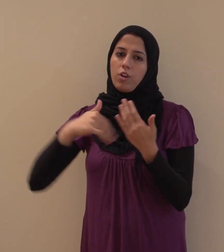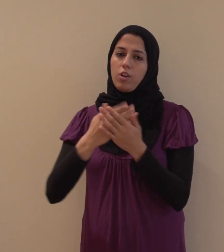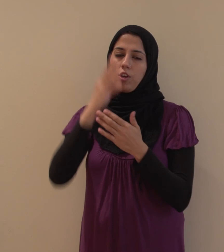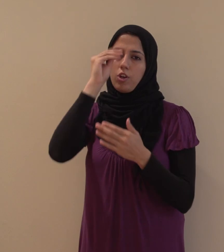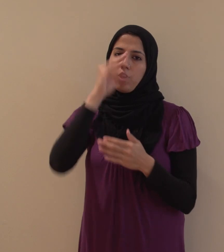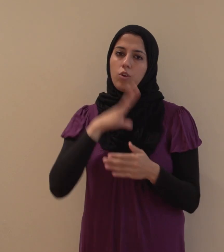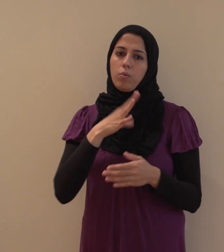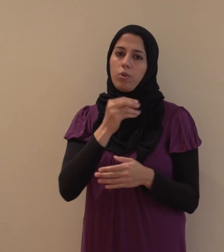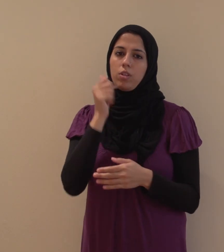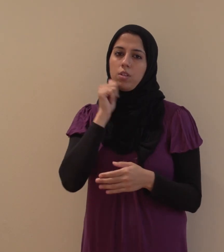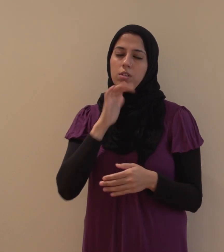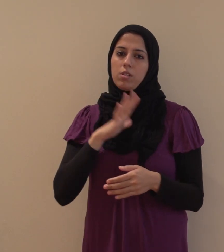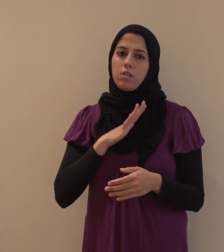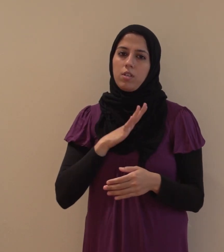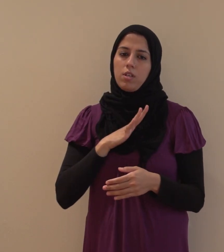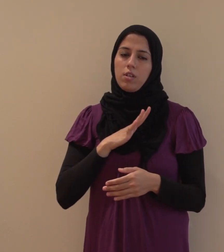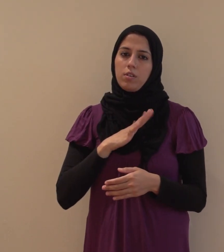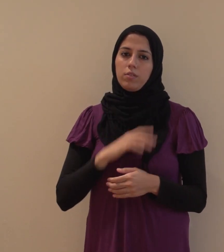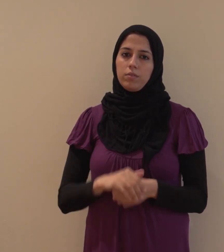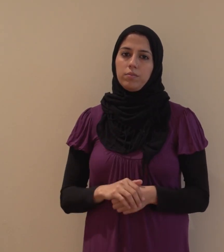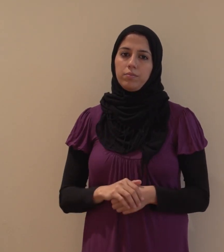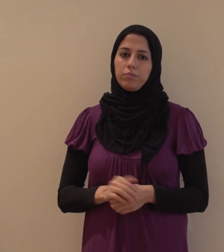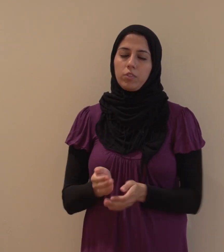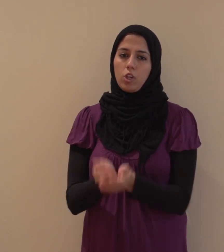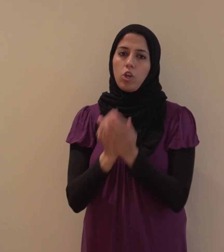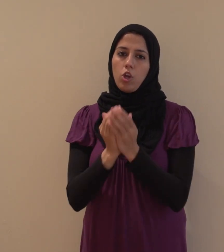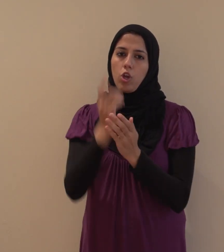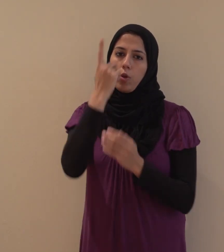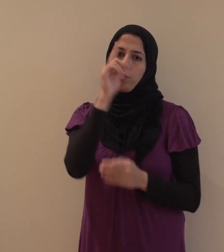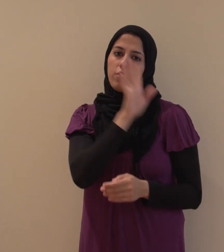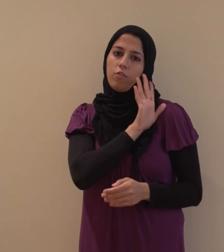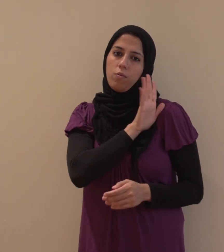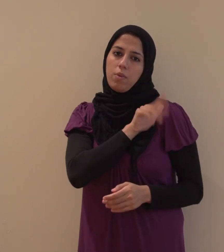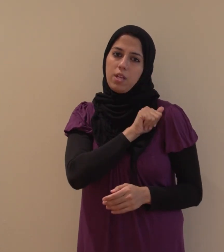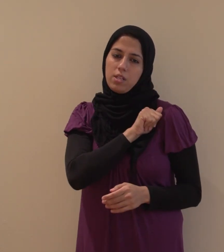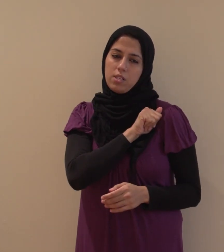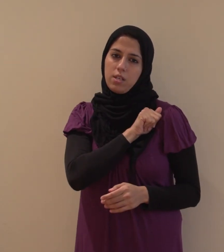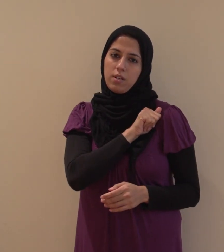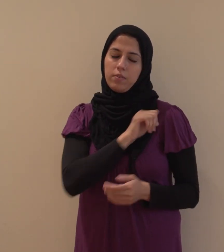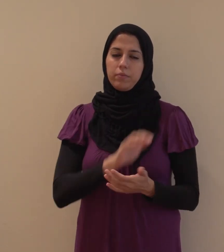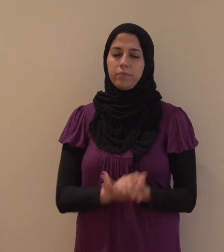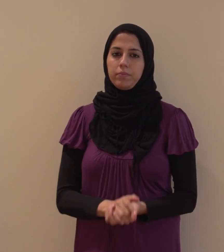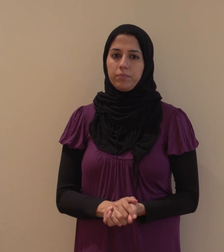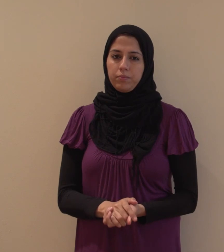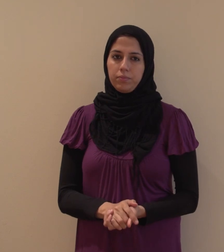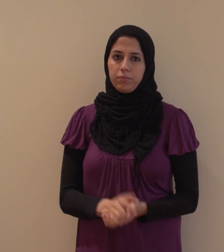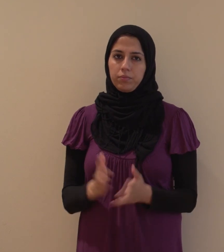from this worldly life. Jazakumullahu khair. Wassalamu alaikum wa rahmatullahi wa barakatuh. We have 5 minutes for sunnah.